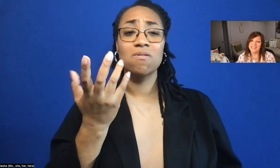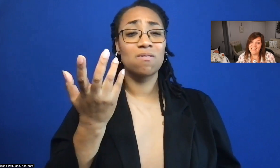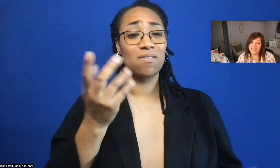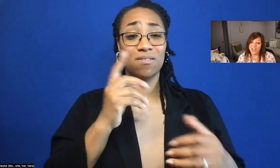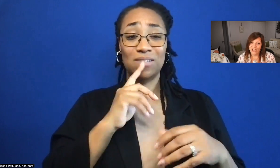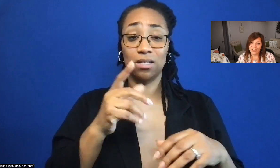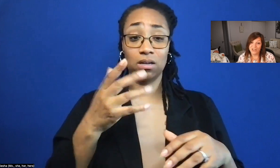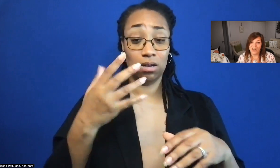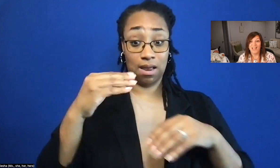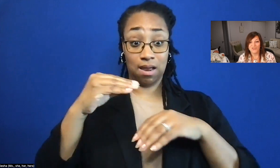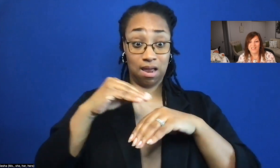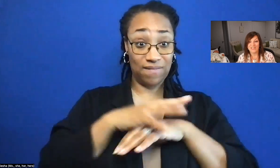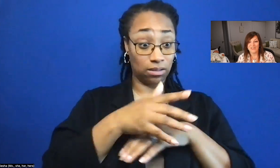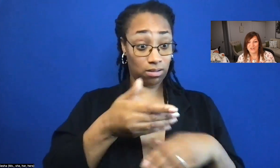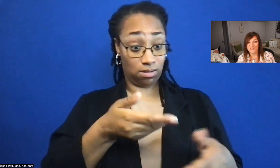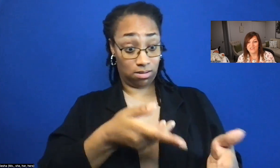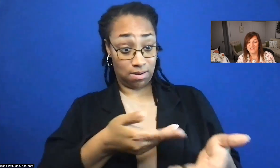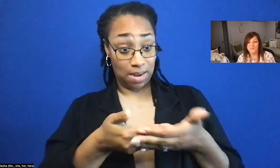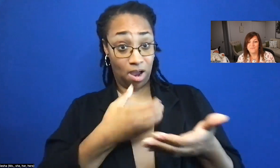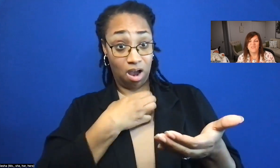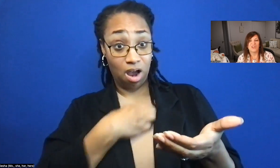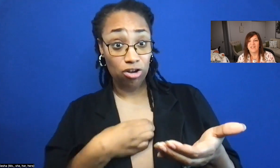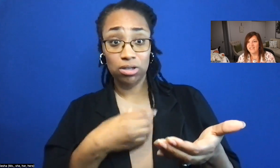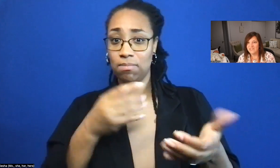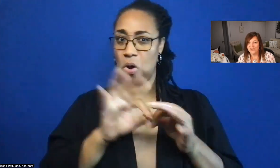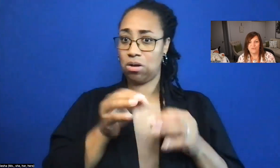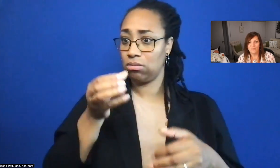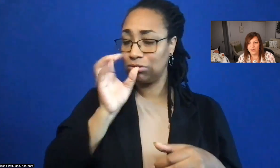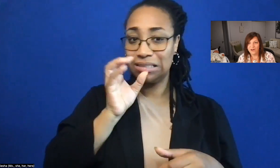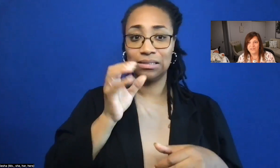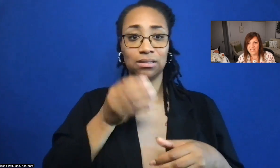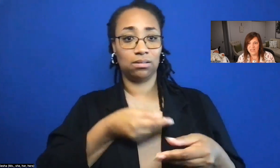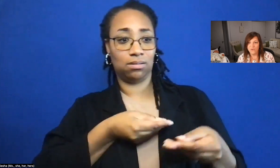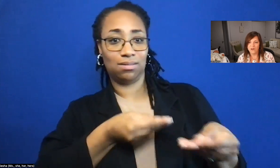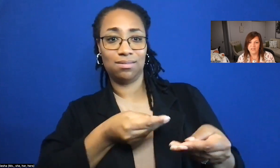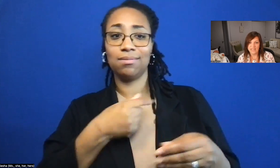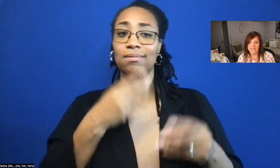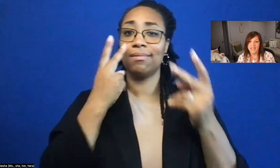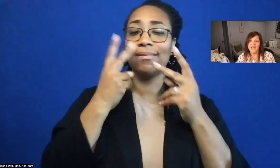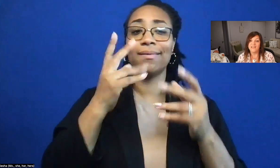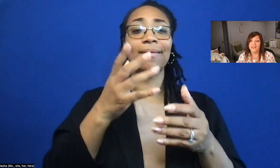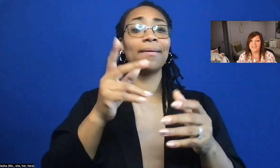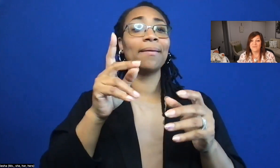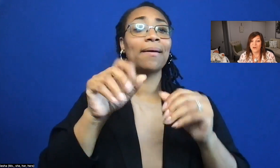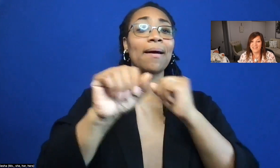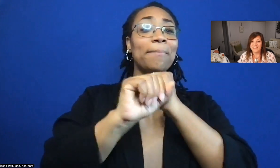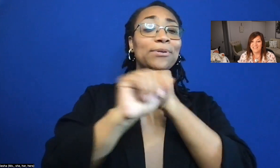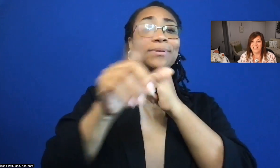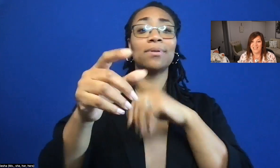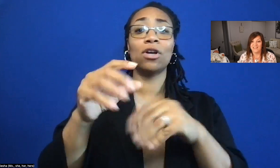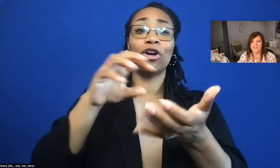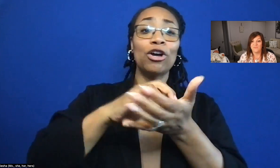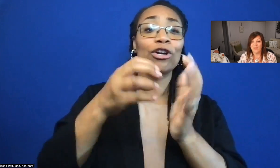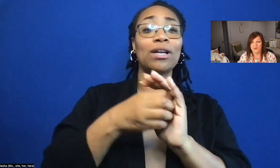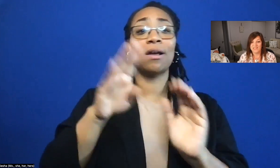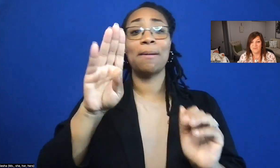is eat to hunger and drink to thirst. There is no bar, tea, or cookie that is marketed today